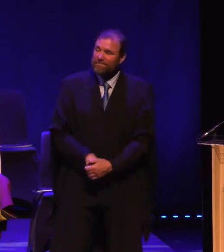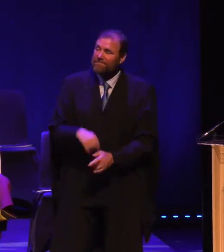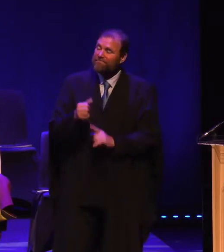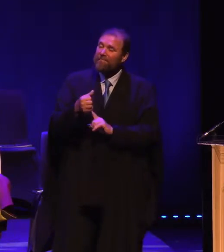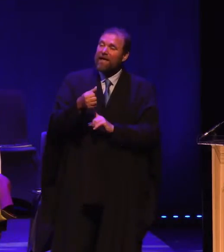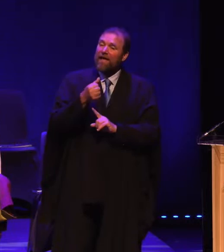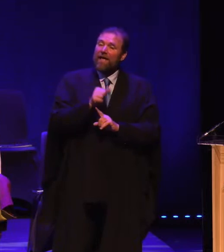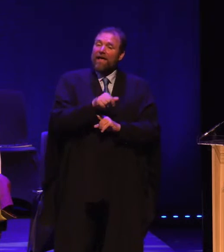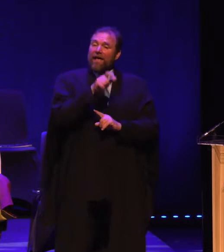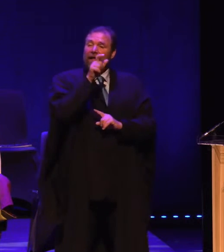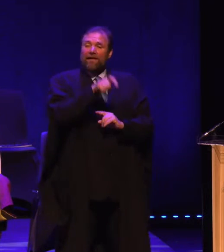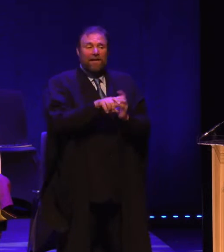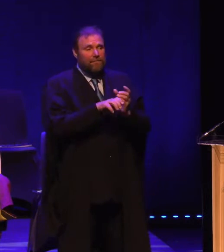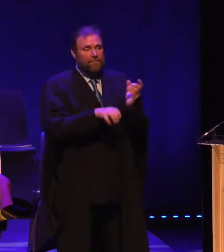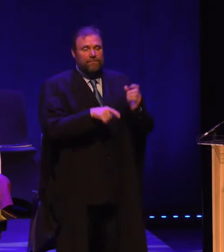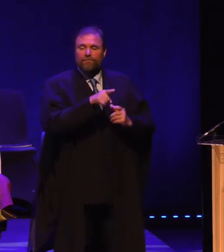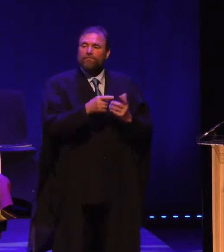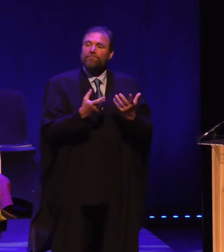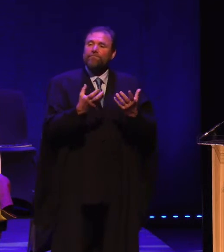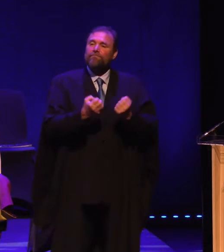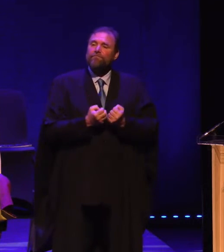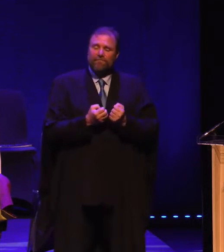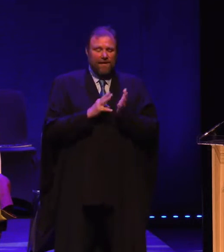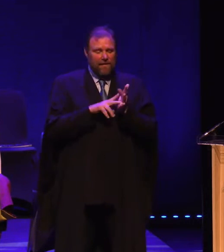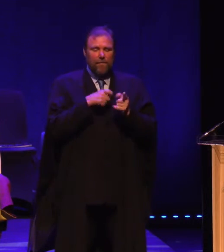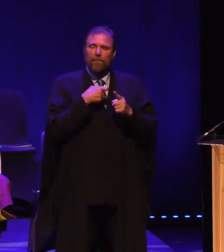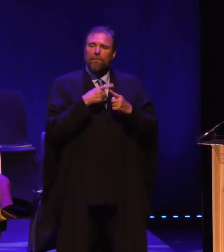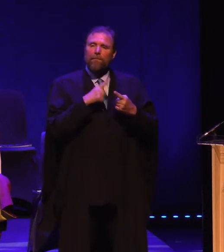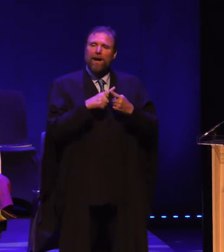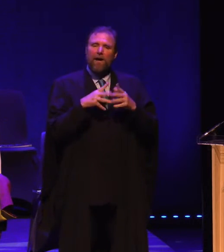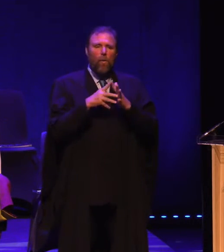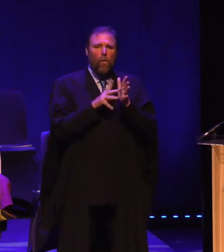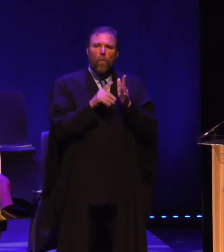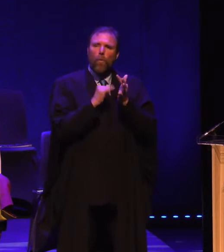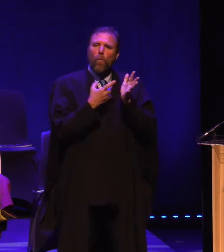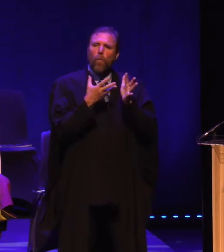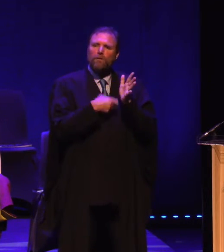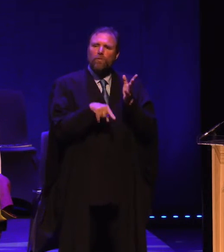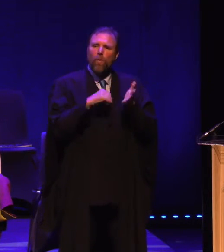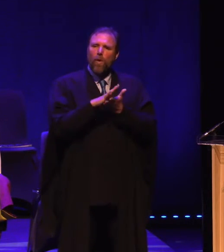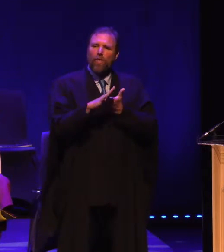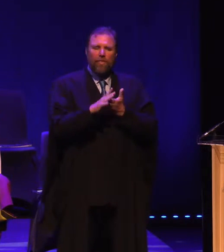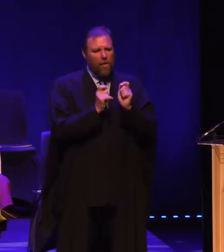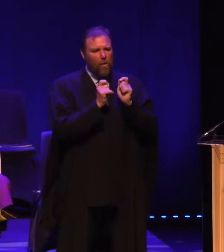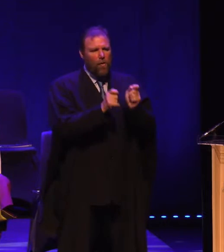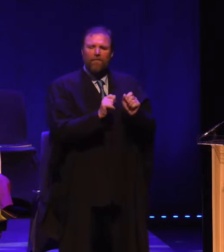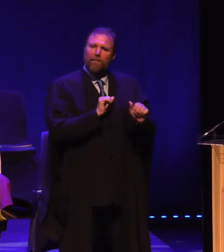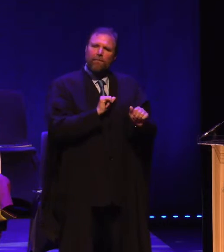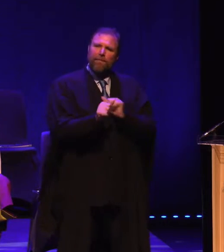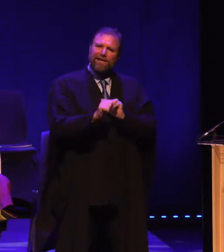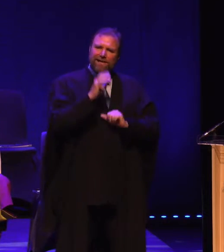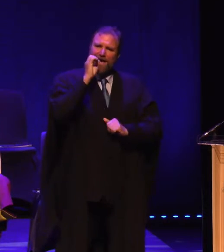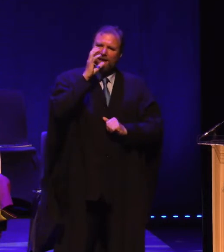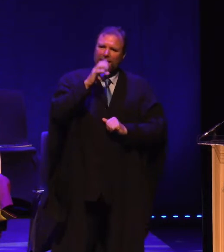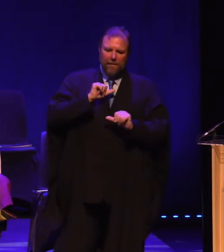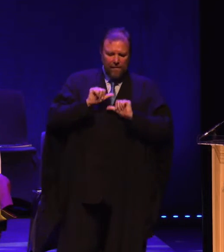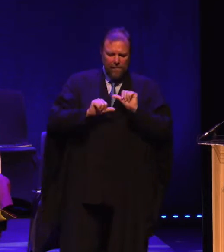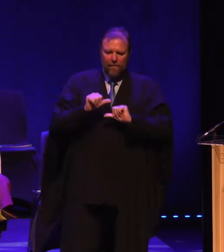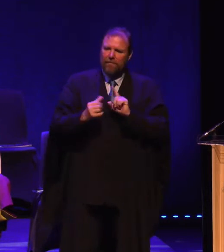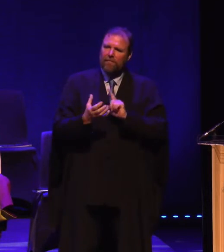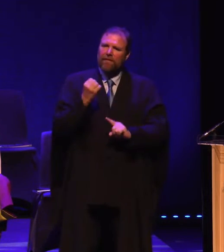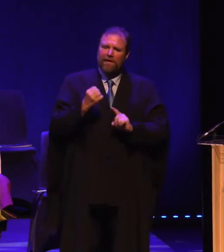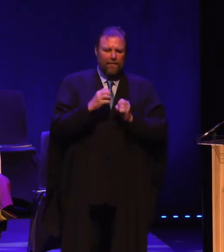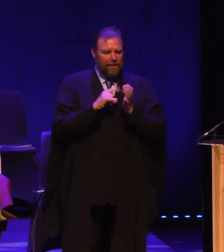The next graduate is the recipient of the Mike Wadsworth Award for the best academic performance on BSc